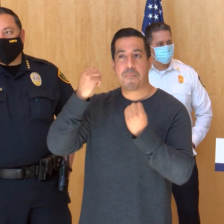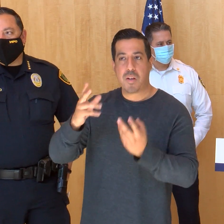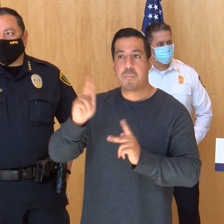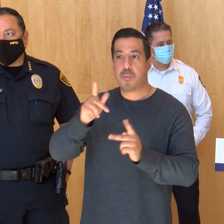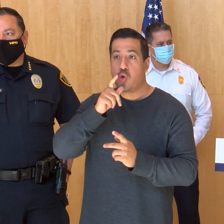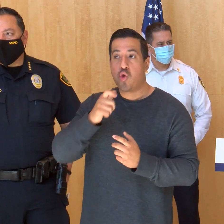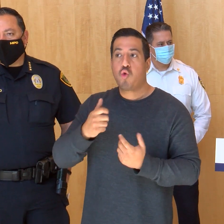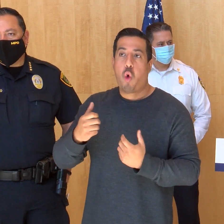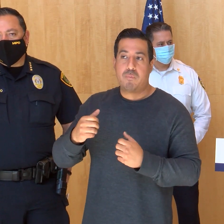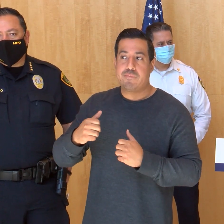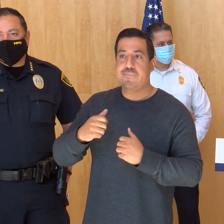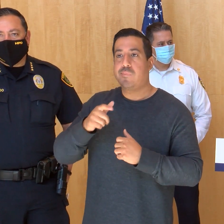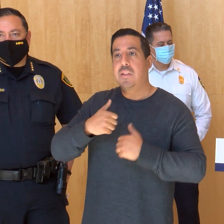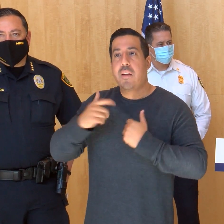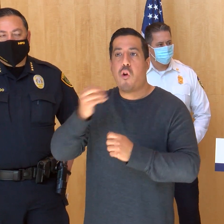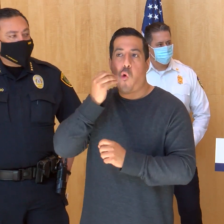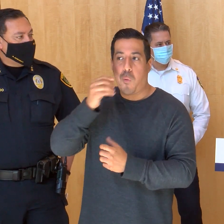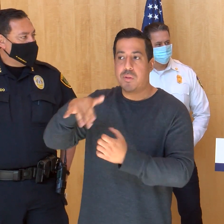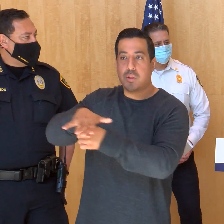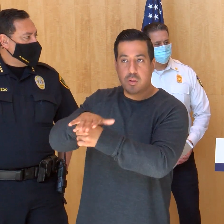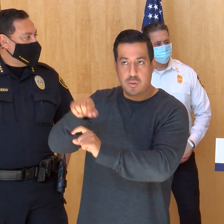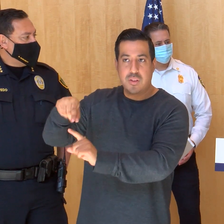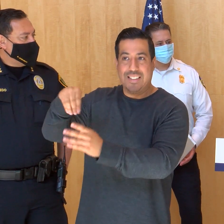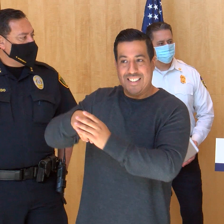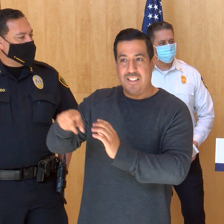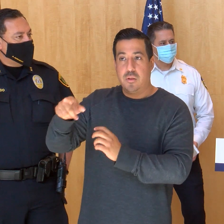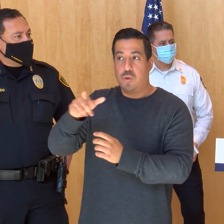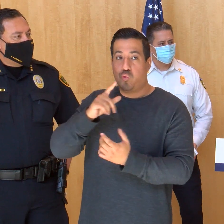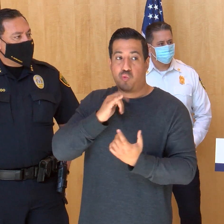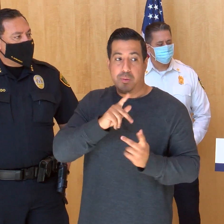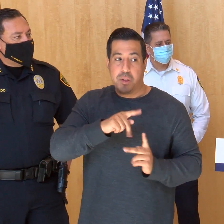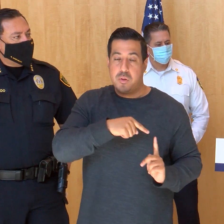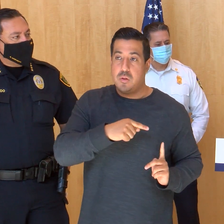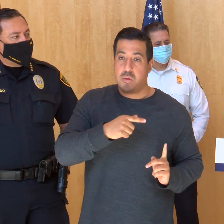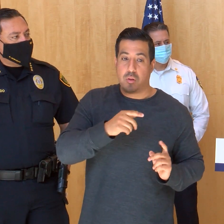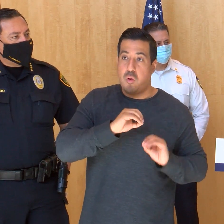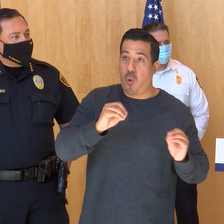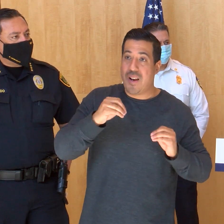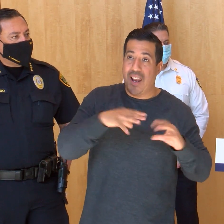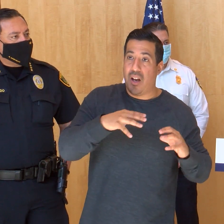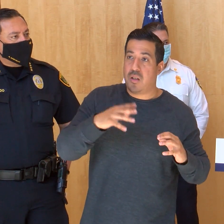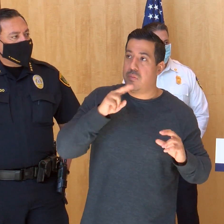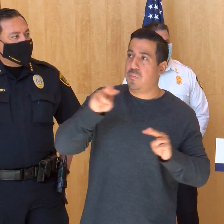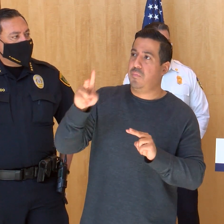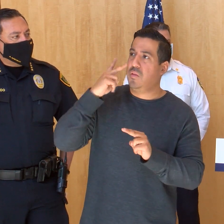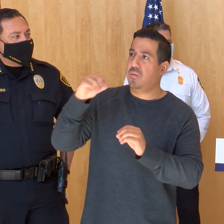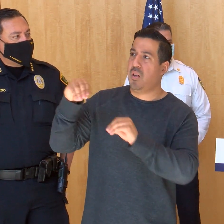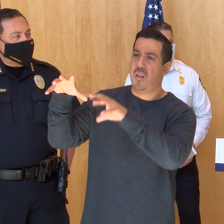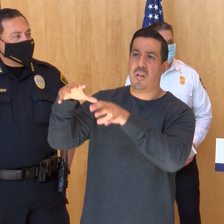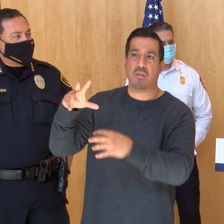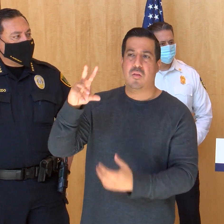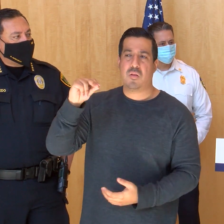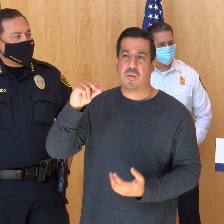residential homeowners, for example, and others that are in the dark, and it doesn't make sense to have these